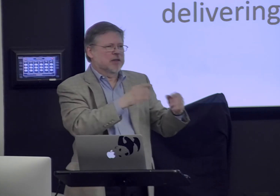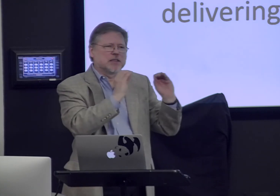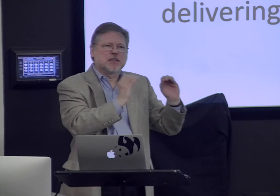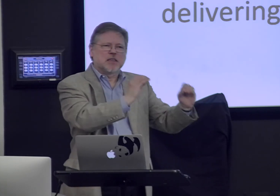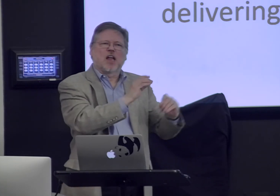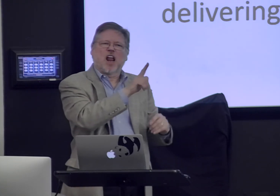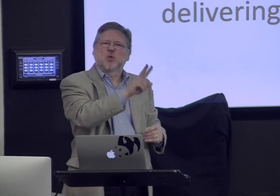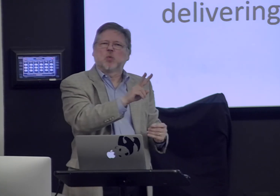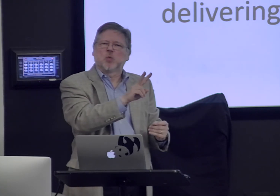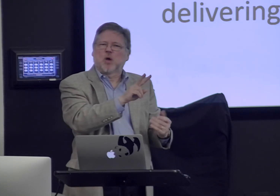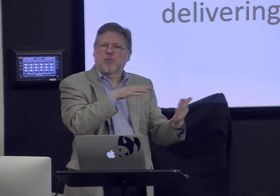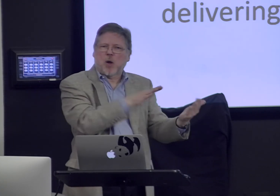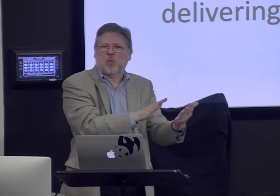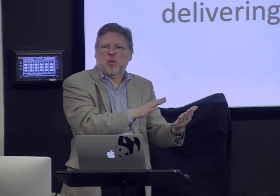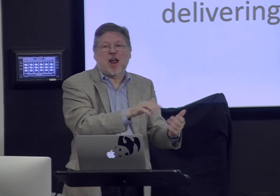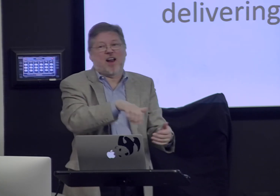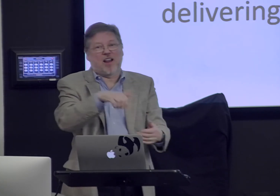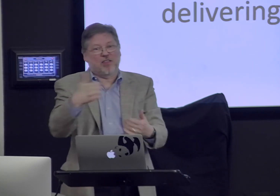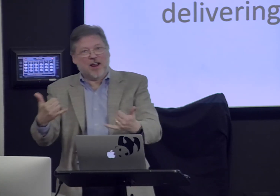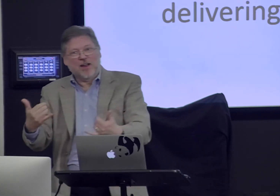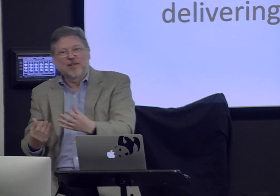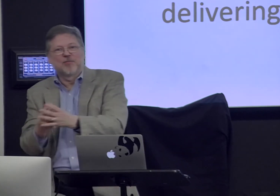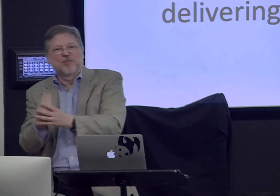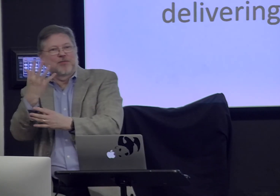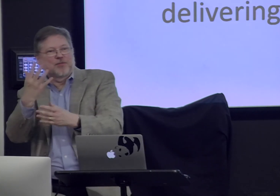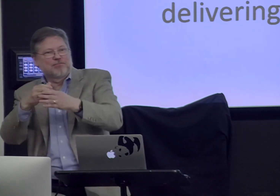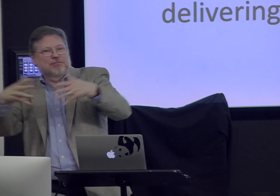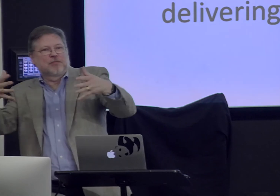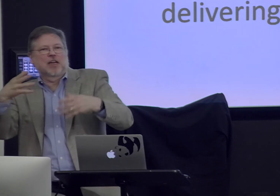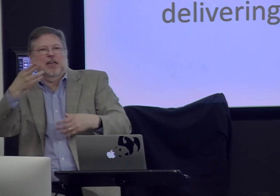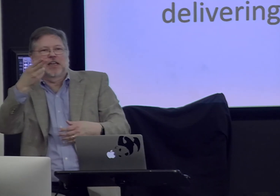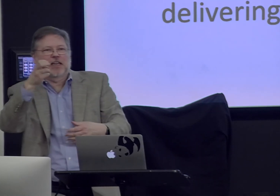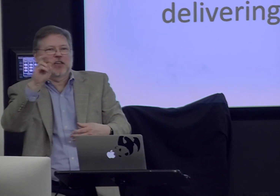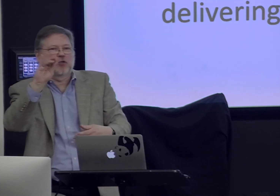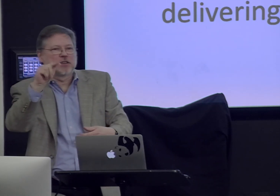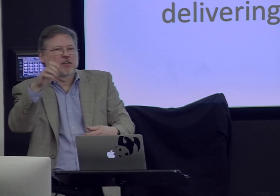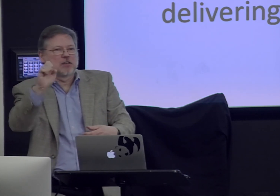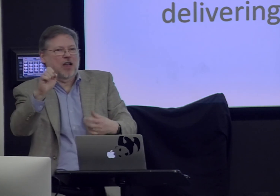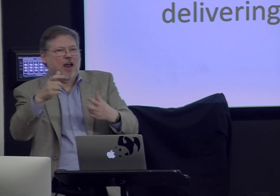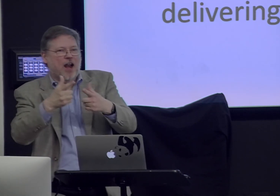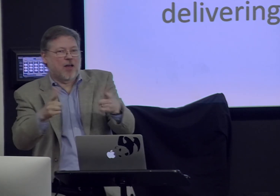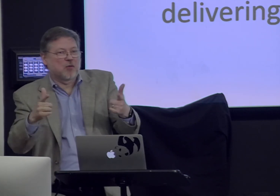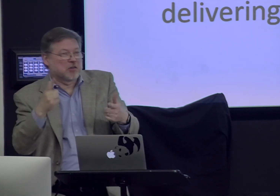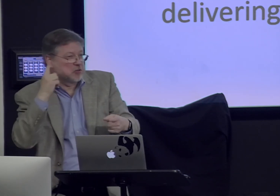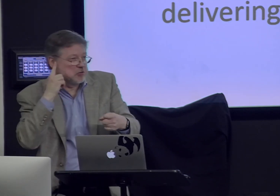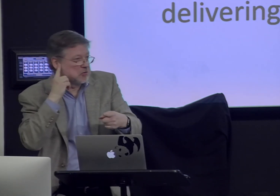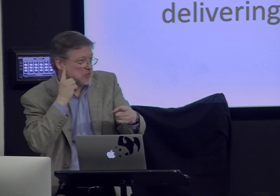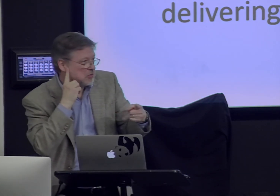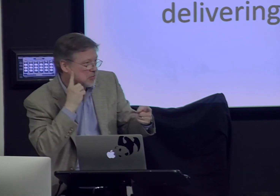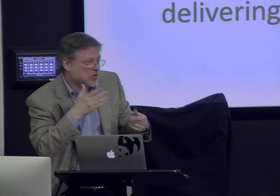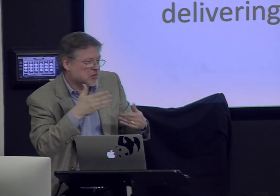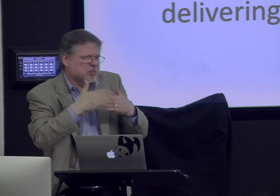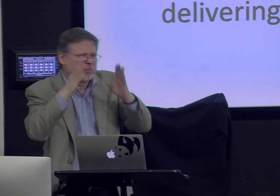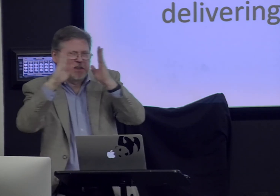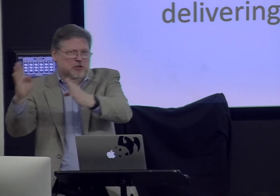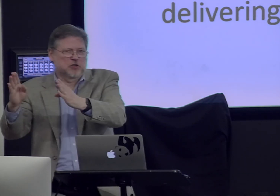So we know that L2 approaches sometimes filter what we know about our